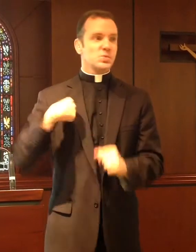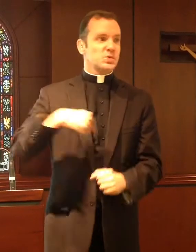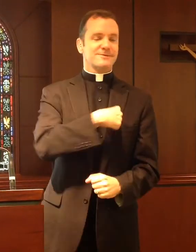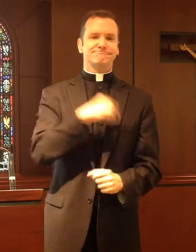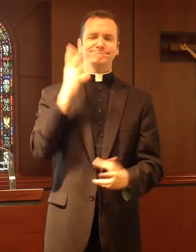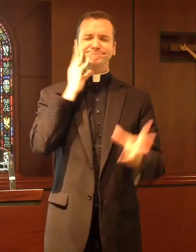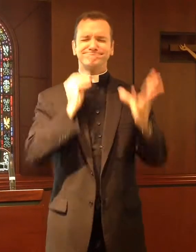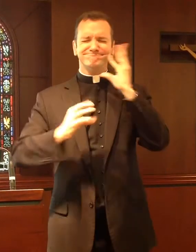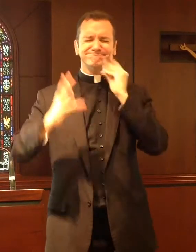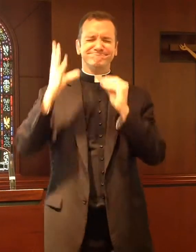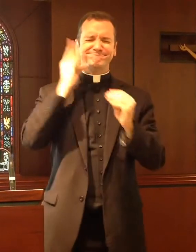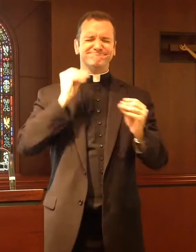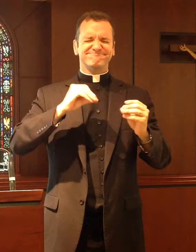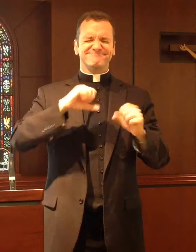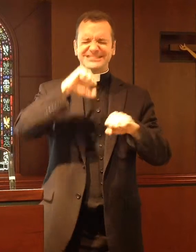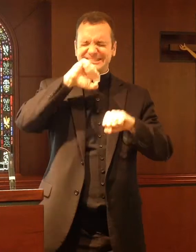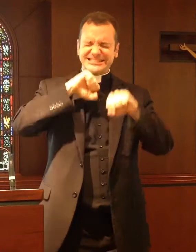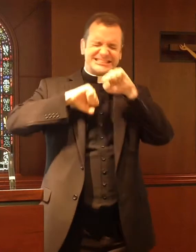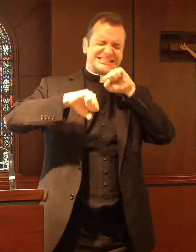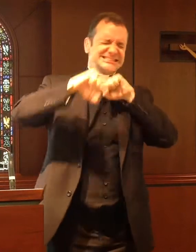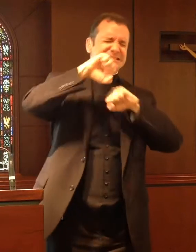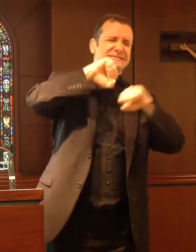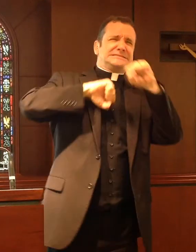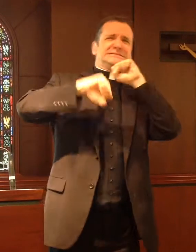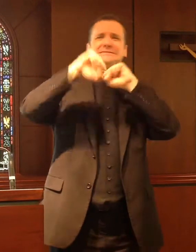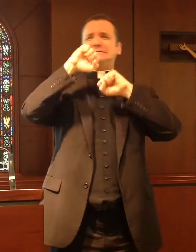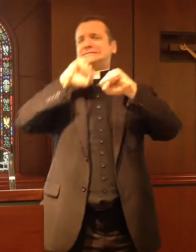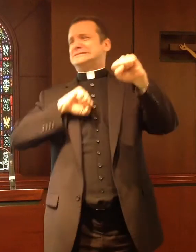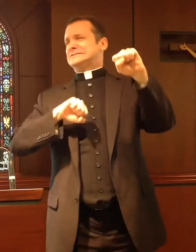In reality, we experience frustrations in our lives.